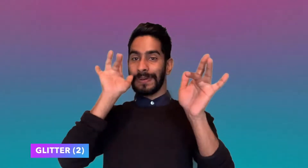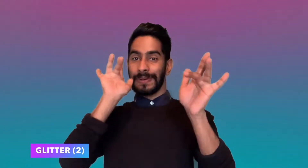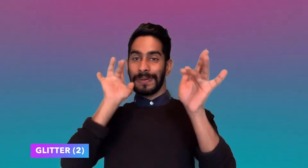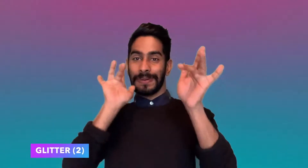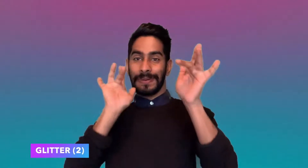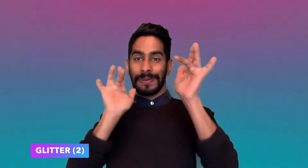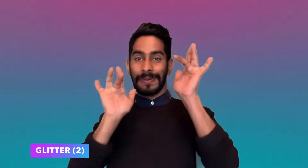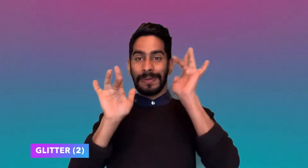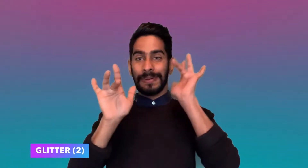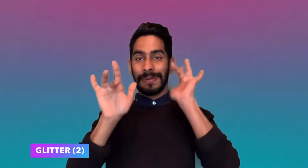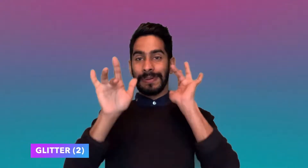Glitter.